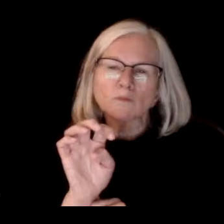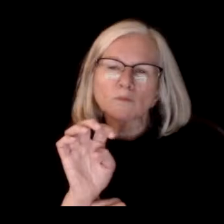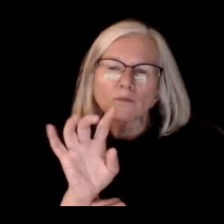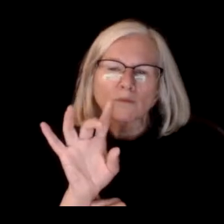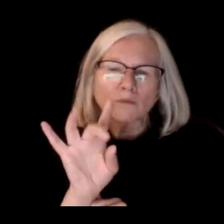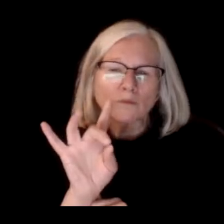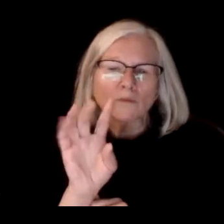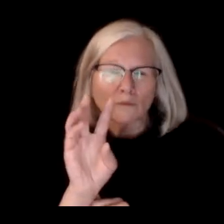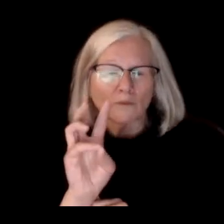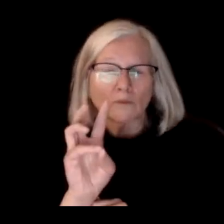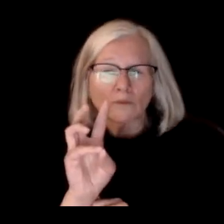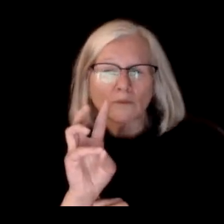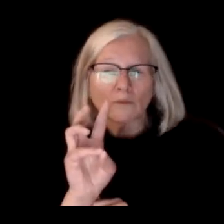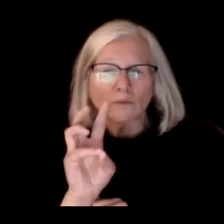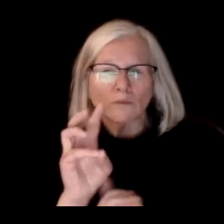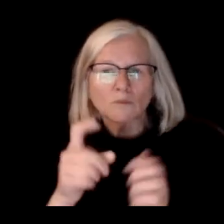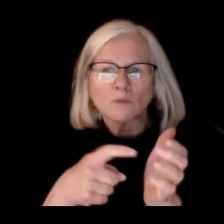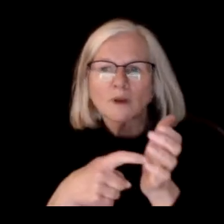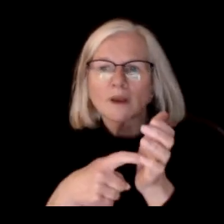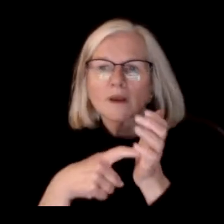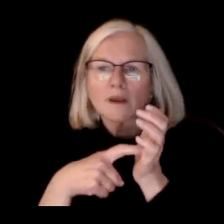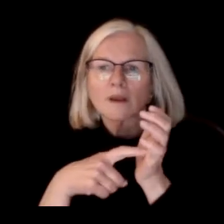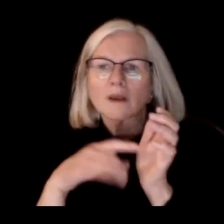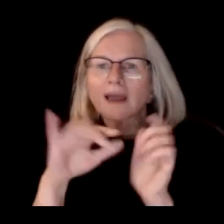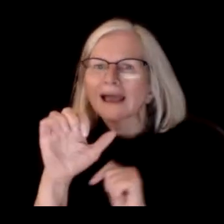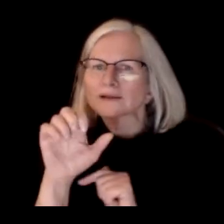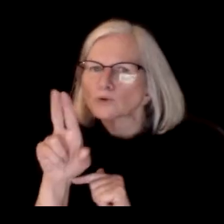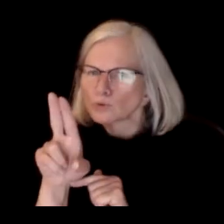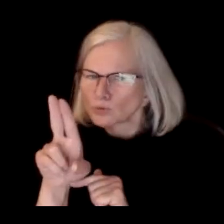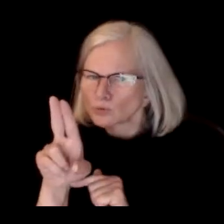Just a short vaccine update today.